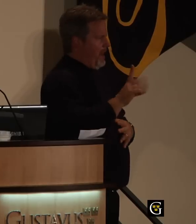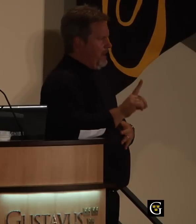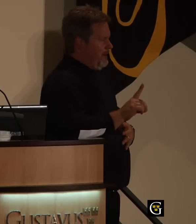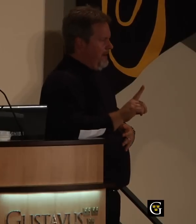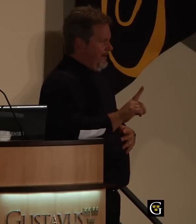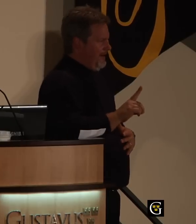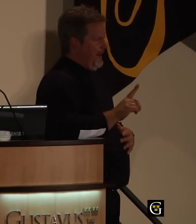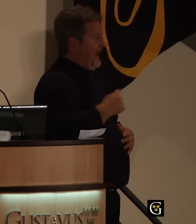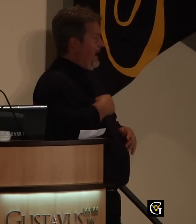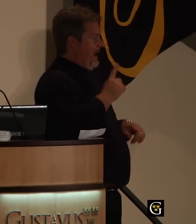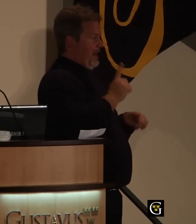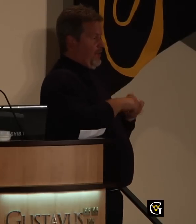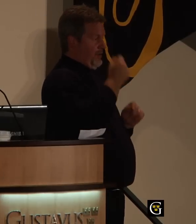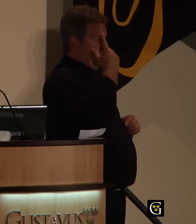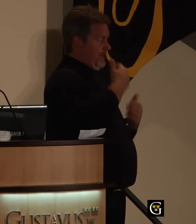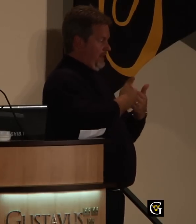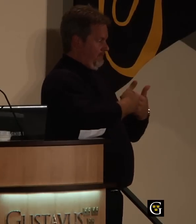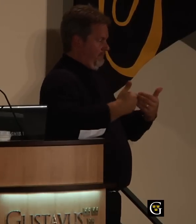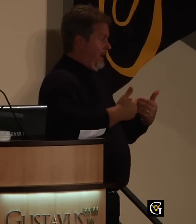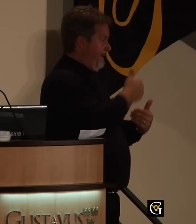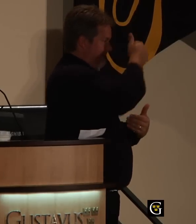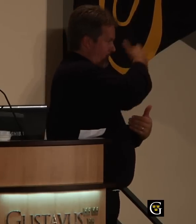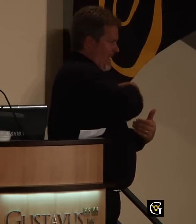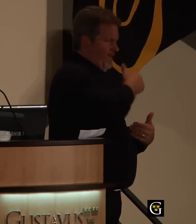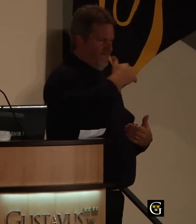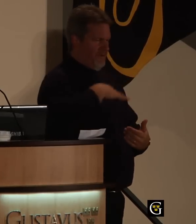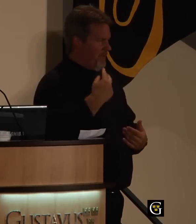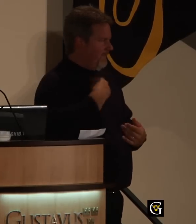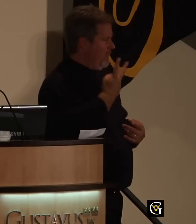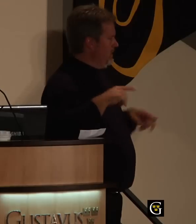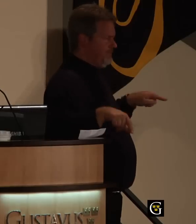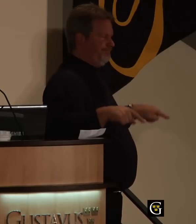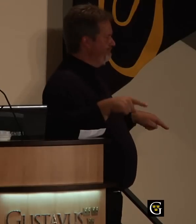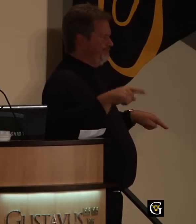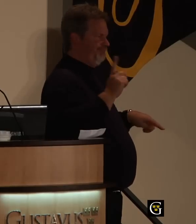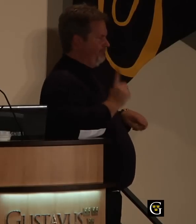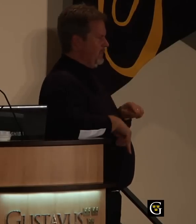voices. How many of you feel sure of the gender of that speaker?